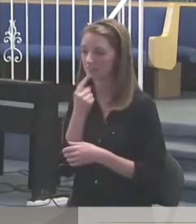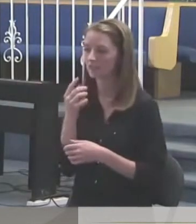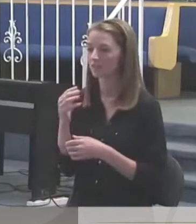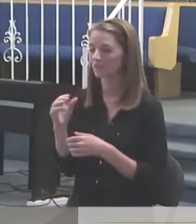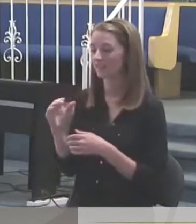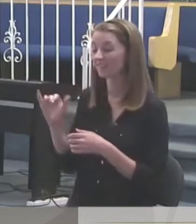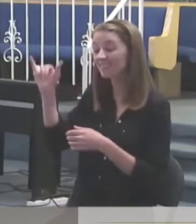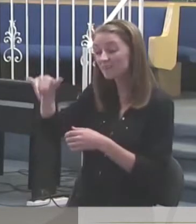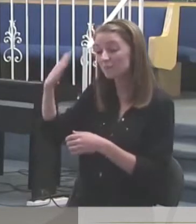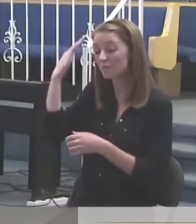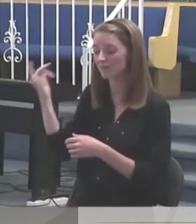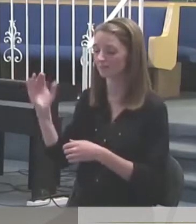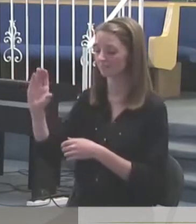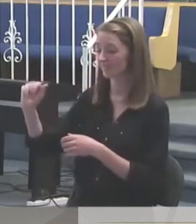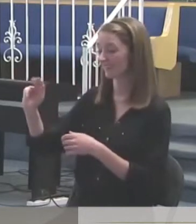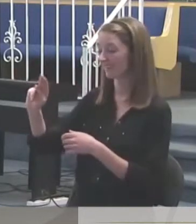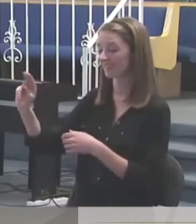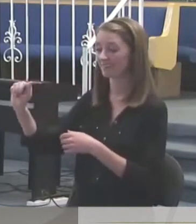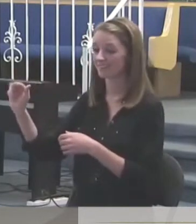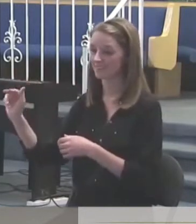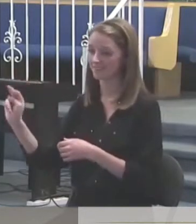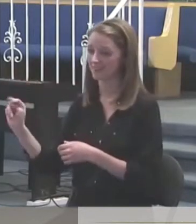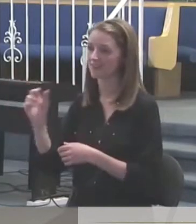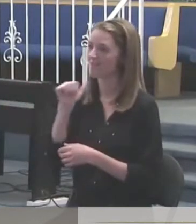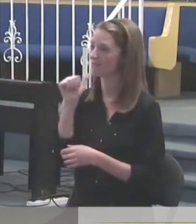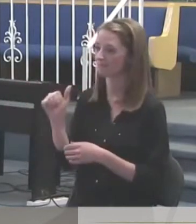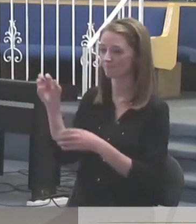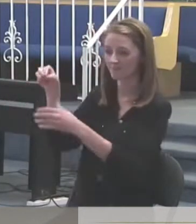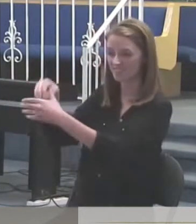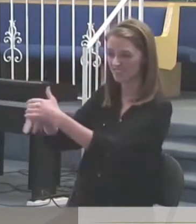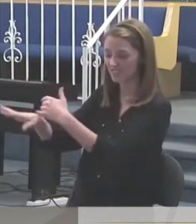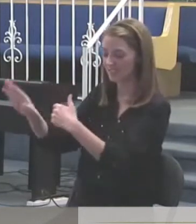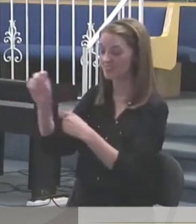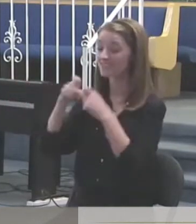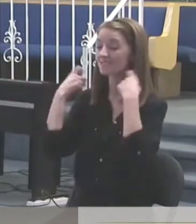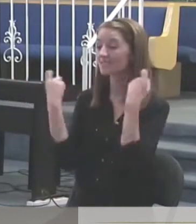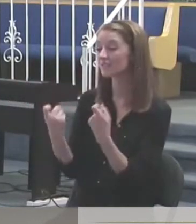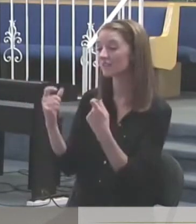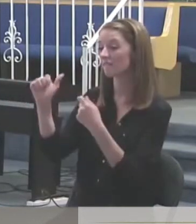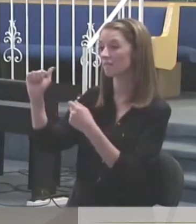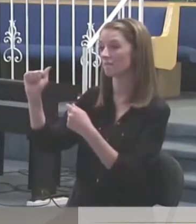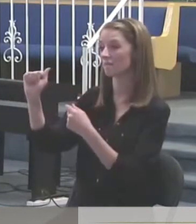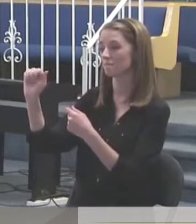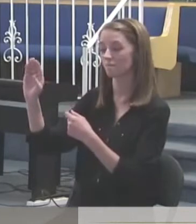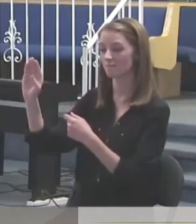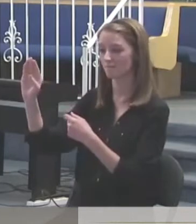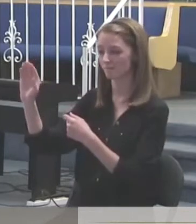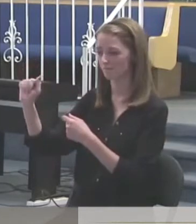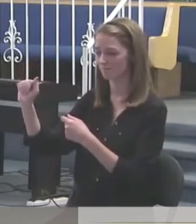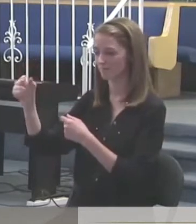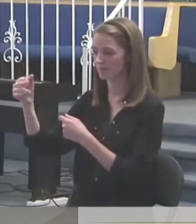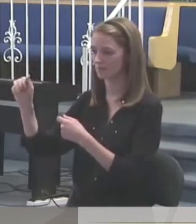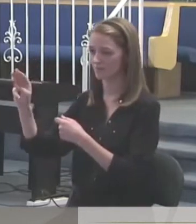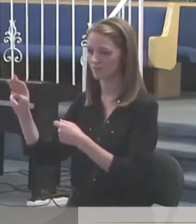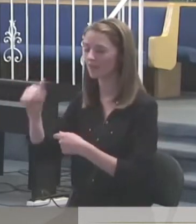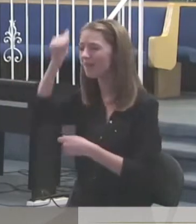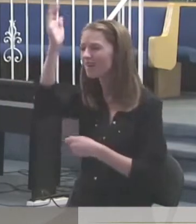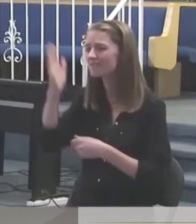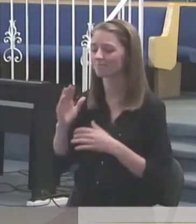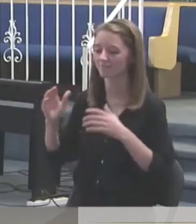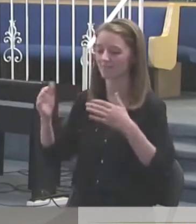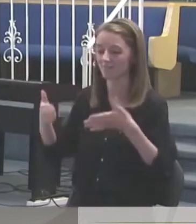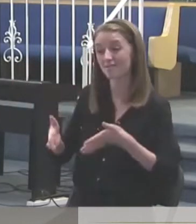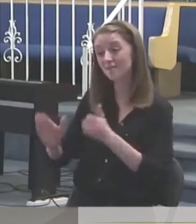because the sin of the Amorites is not full yet. God was allowing them some time, some